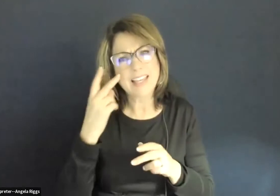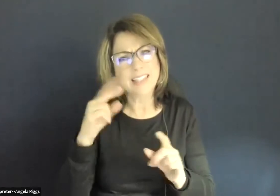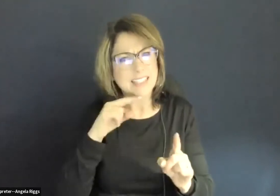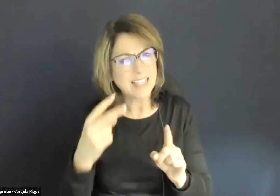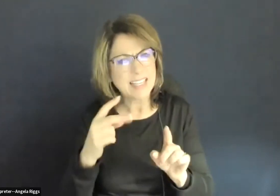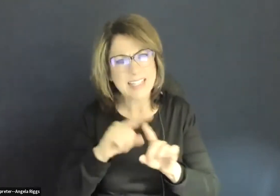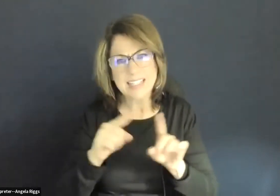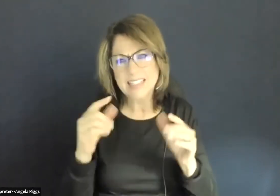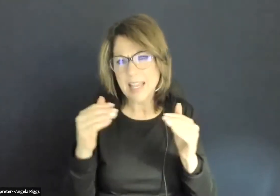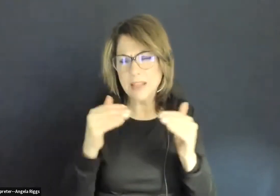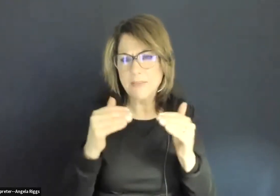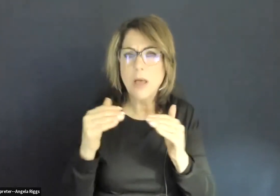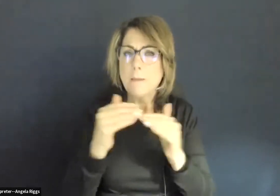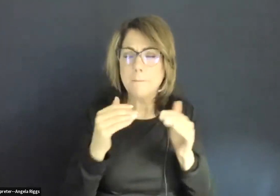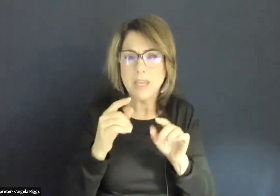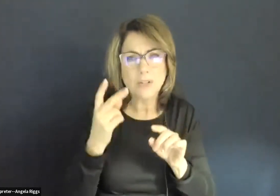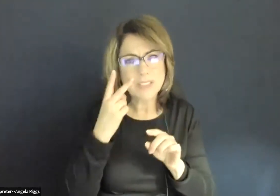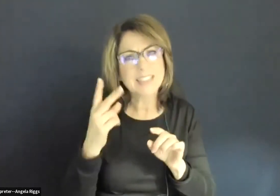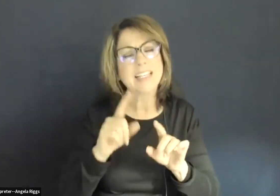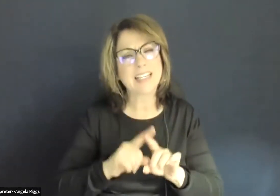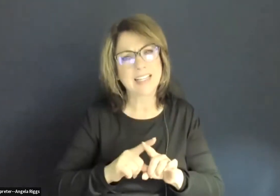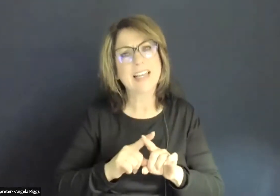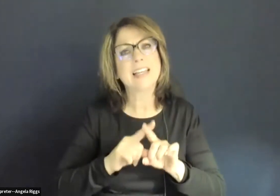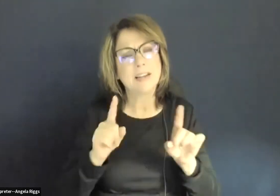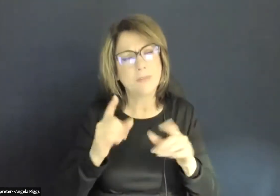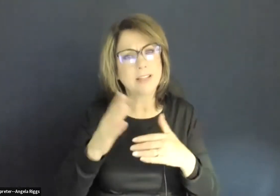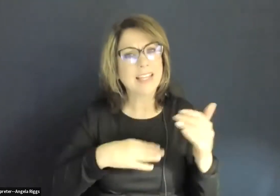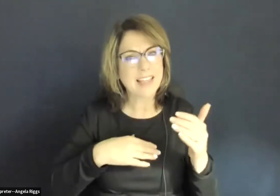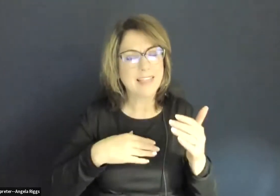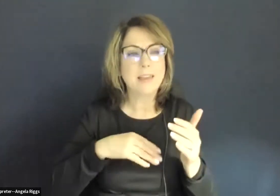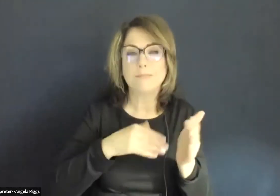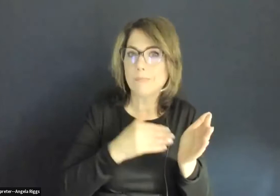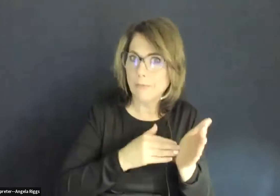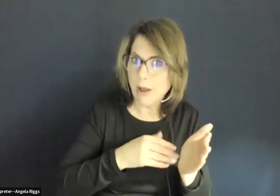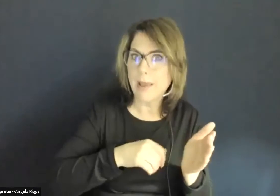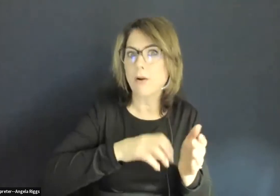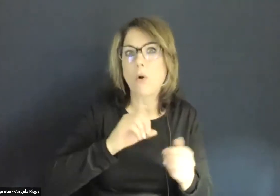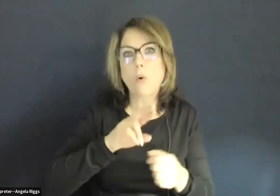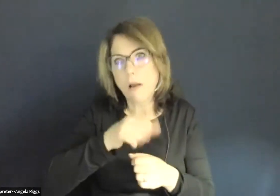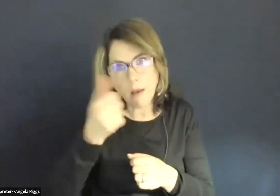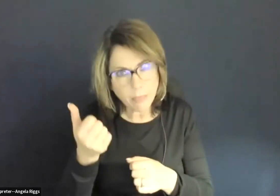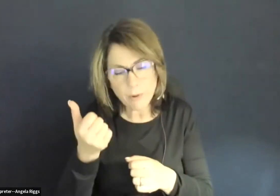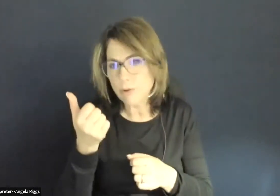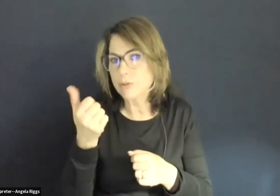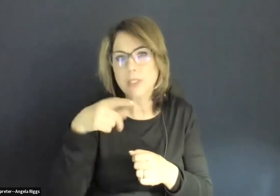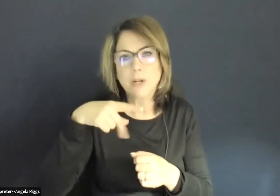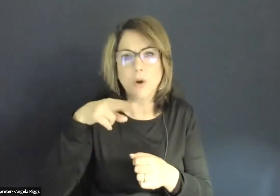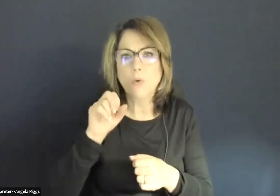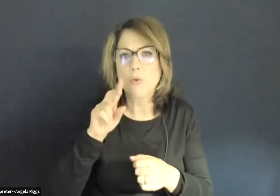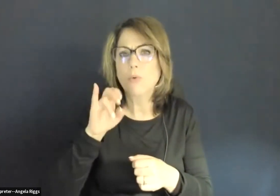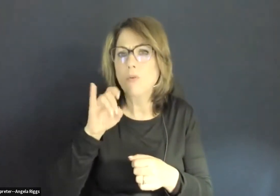differently many times than providers and others, and there is rarely stigma among peers.